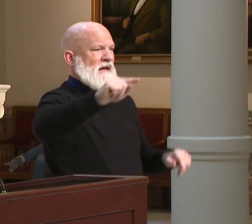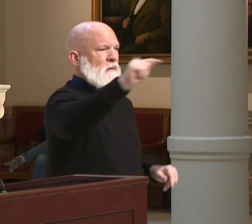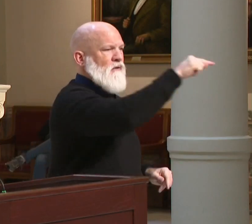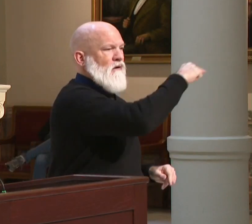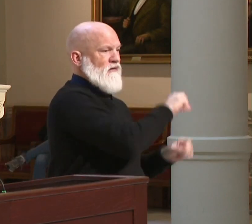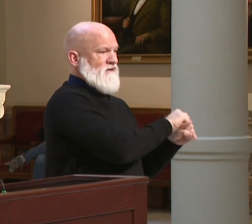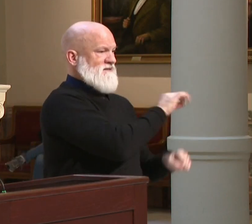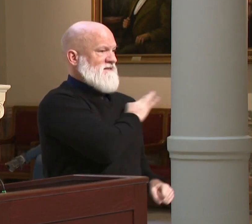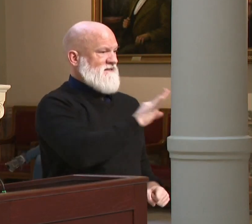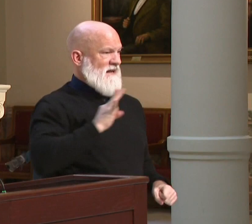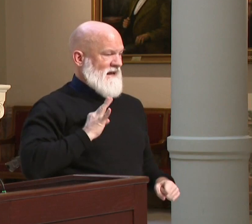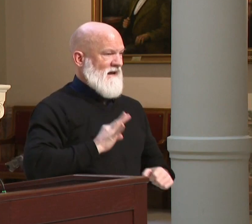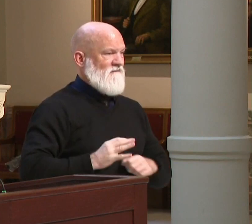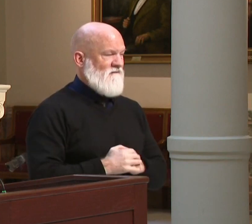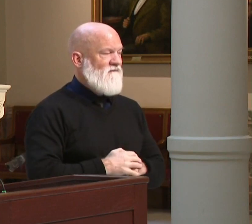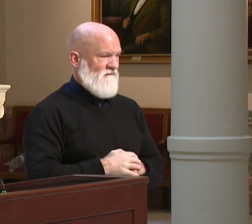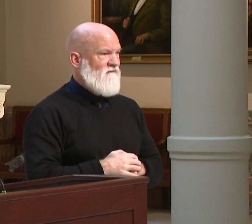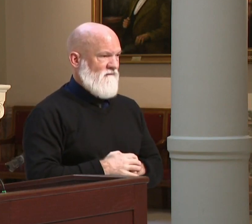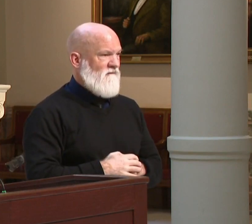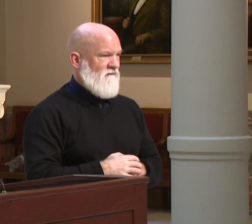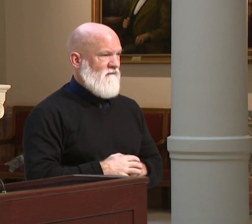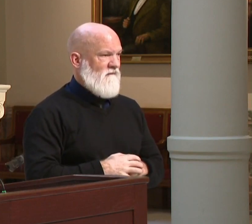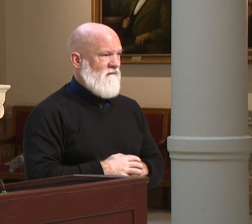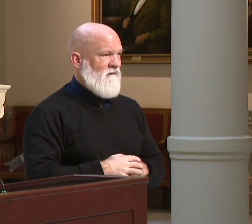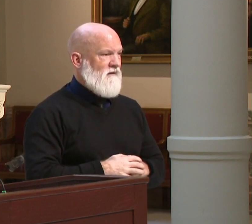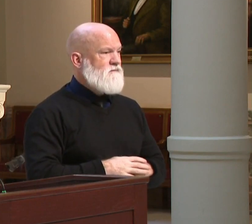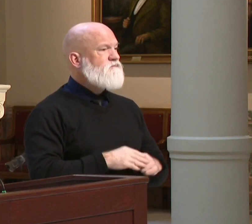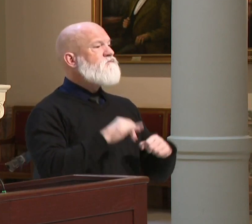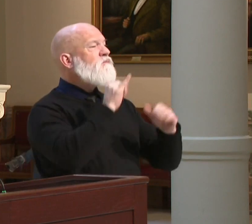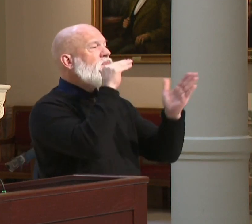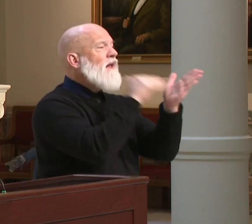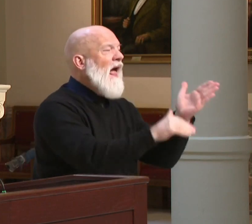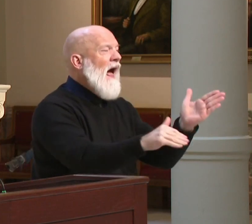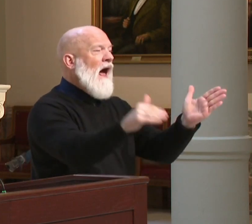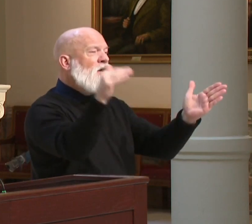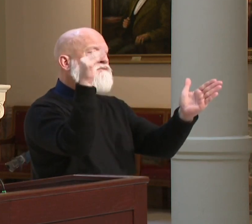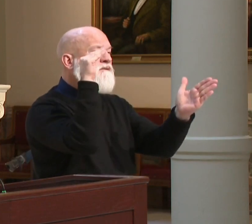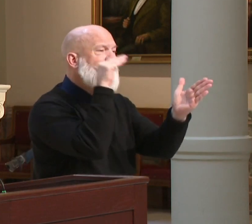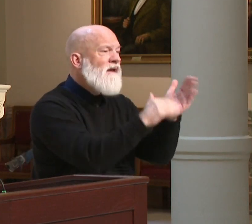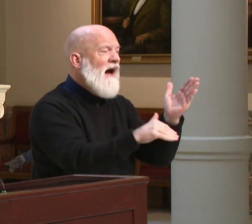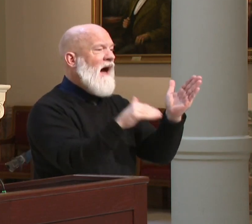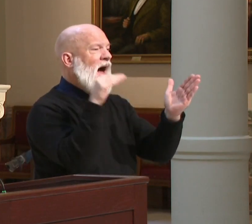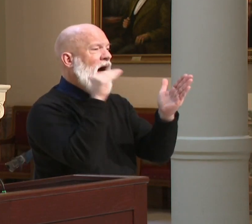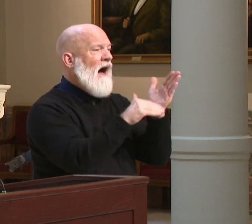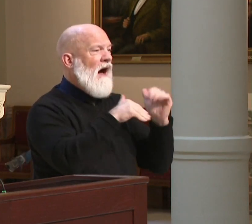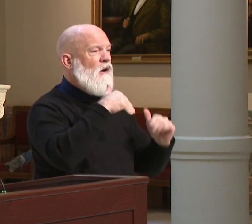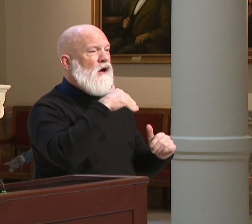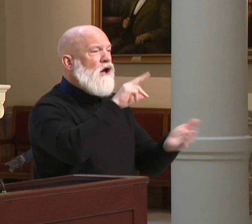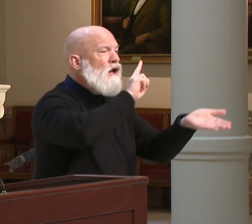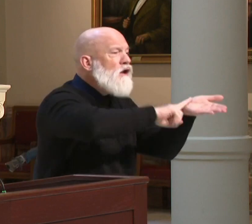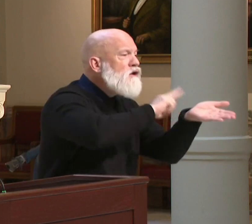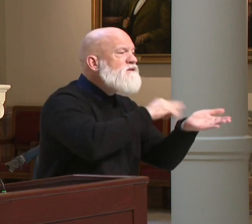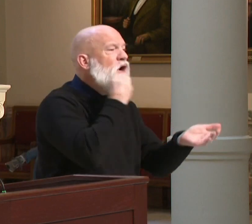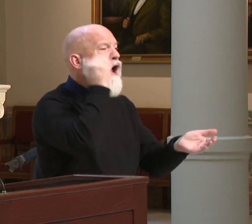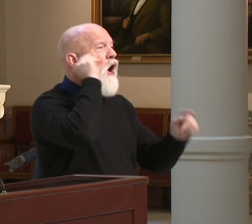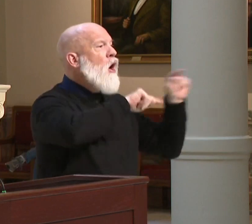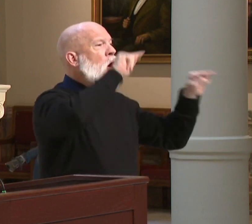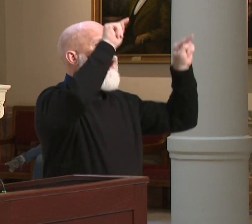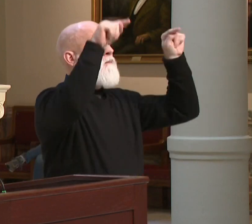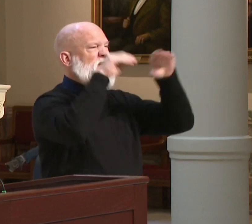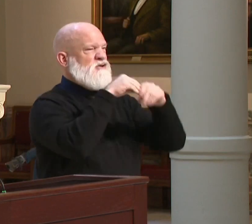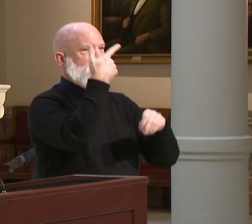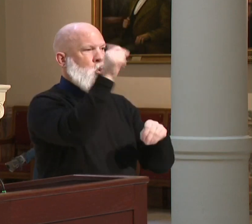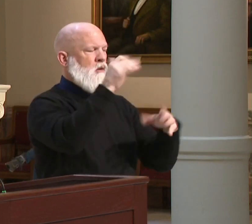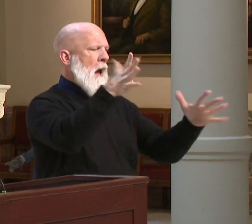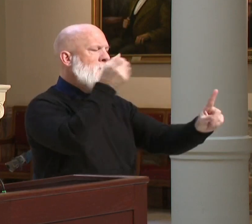been hit harder by COVID-19 than the thousands of long-term care facilities in Georgia. We intend to stay with them in